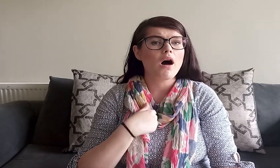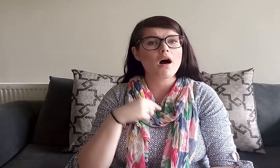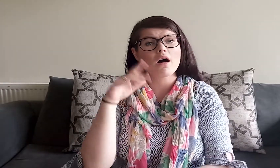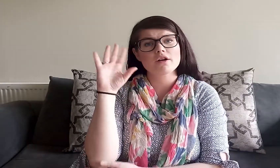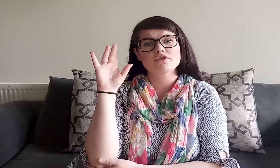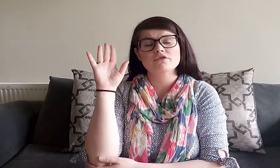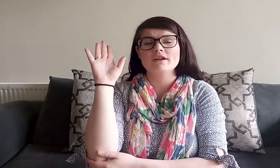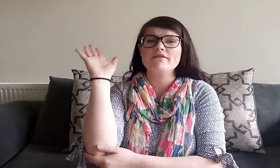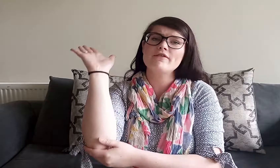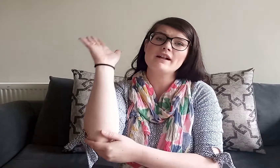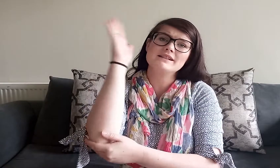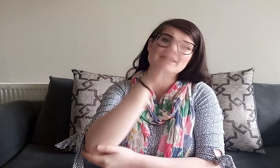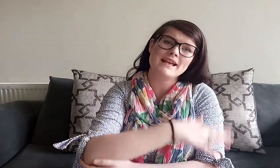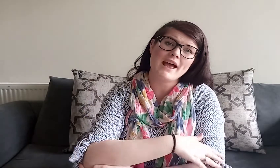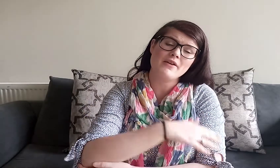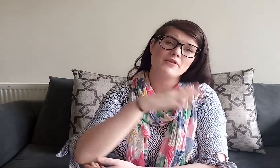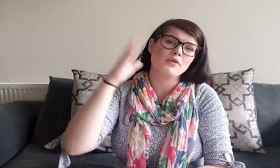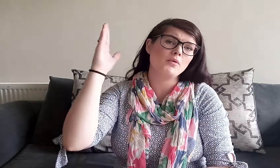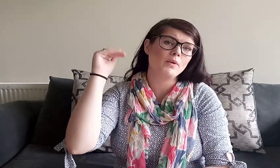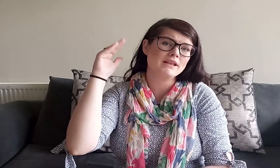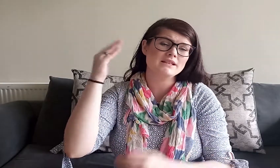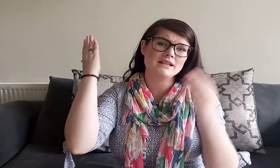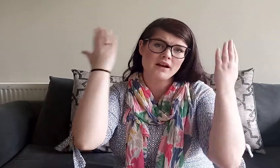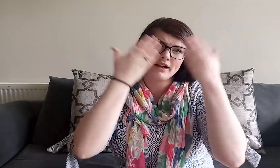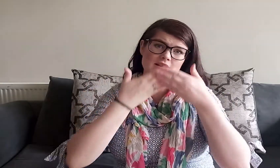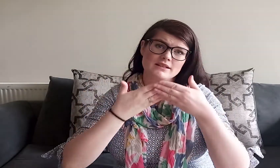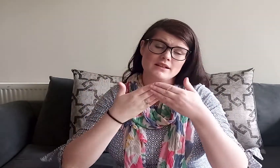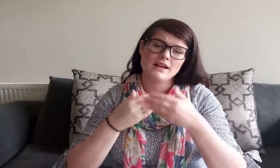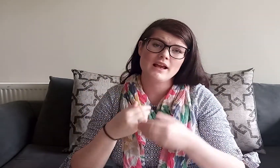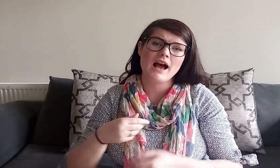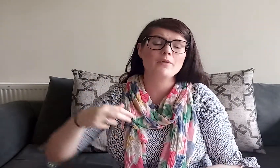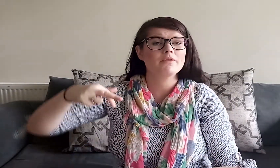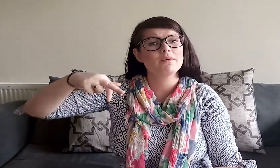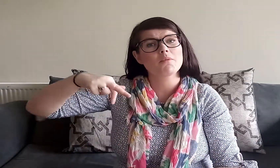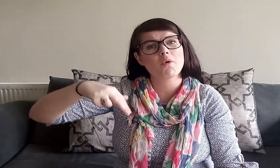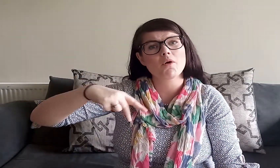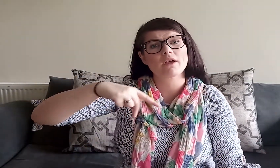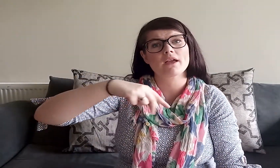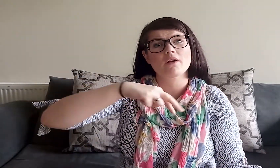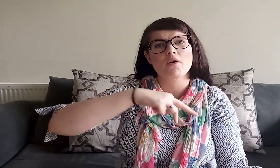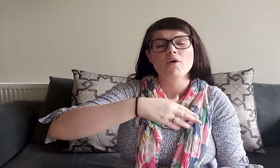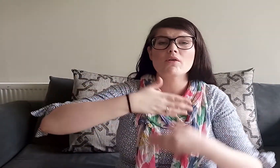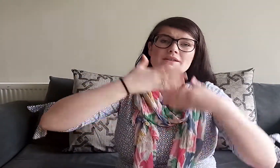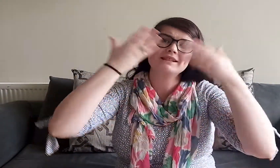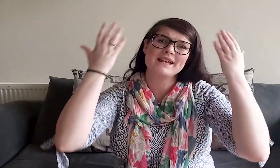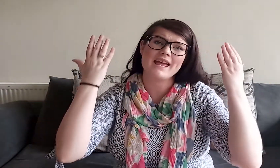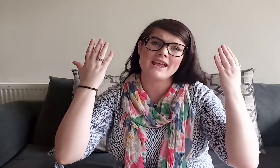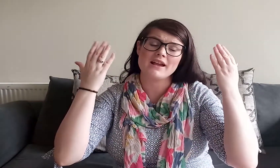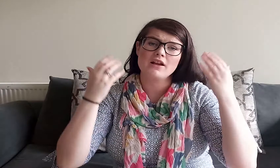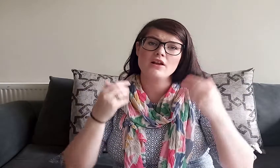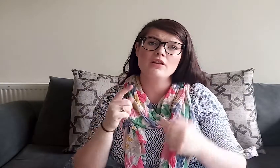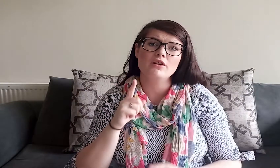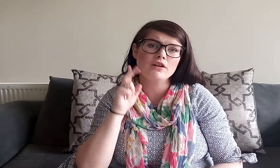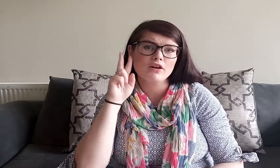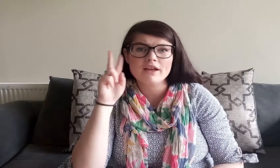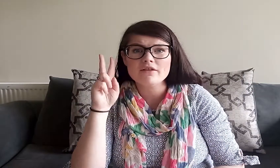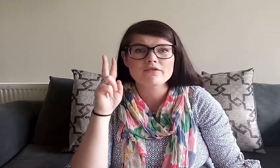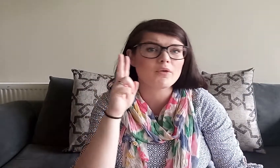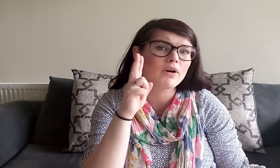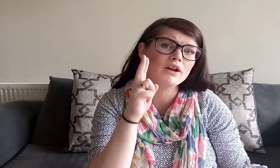Our tree fell down on the windy night, and we've been walking all day looking for a